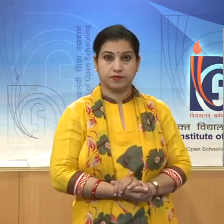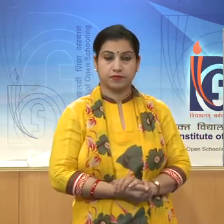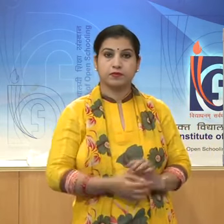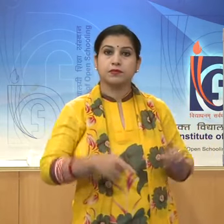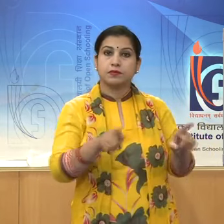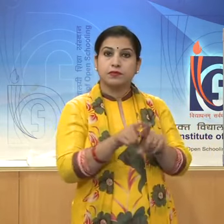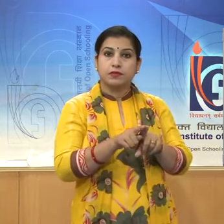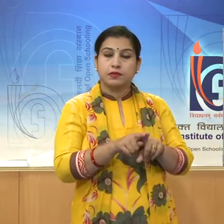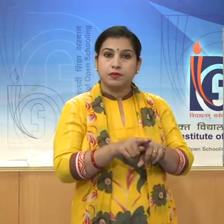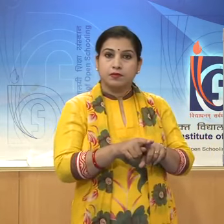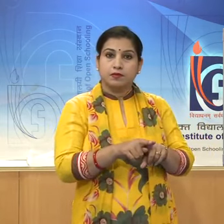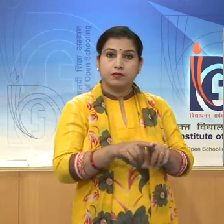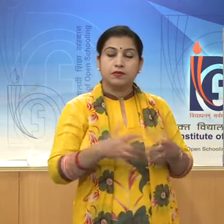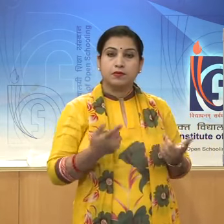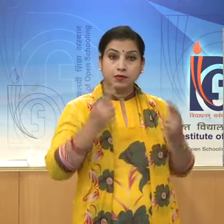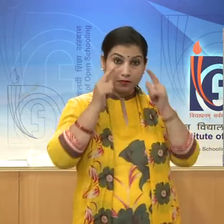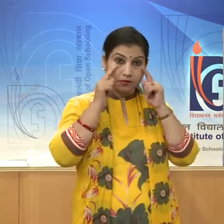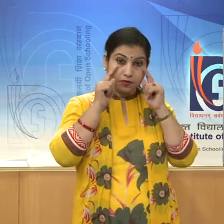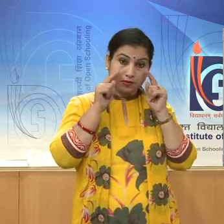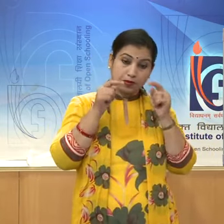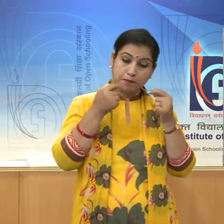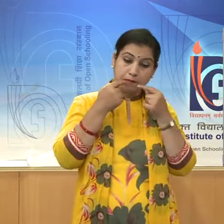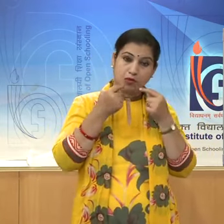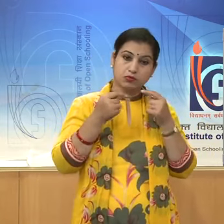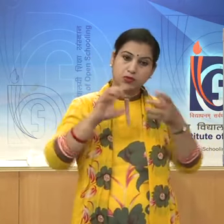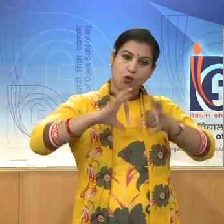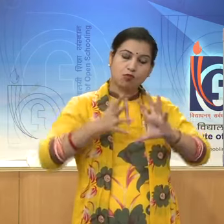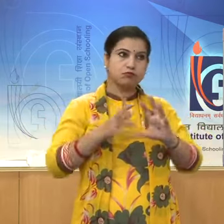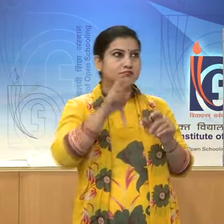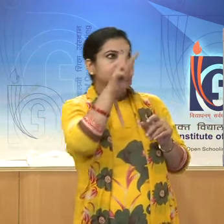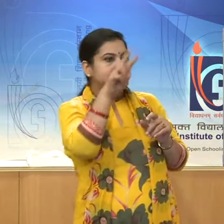than when looking at the mouth itself.